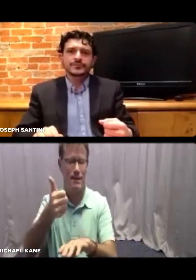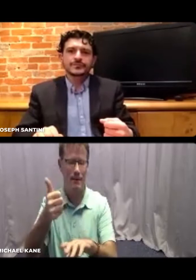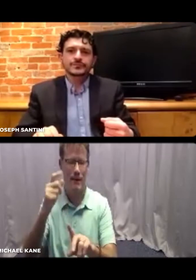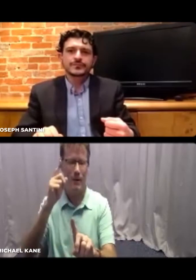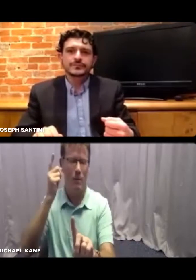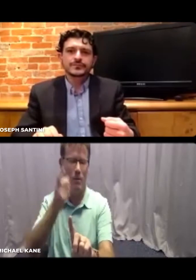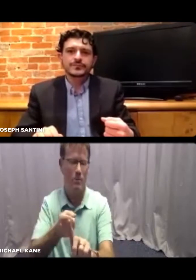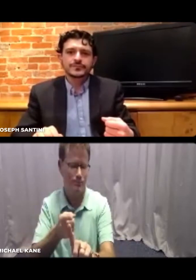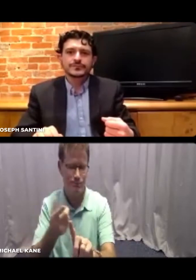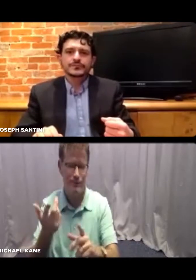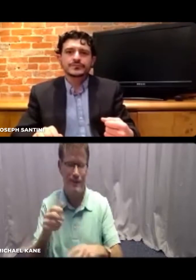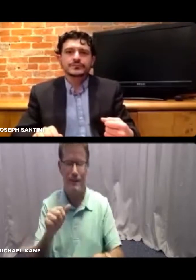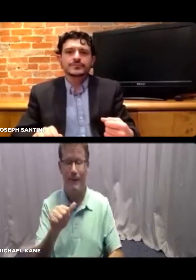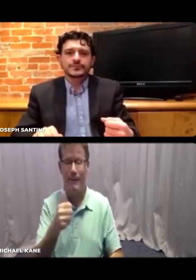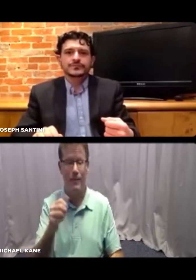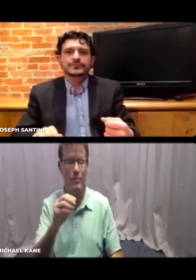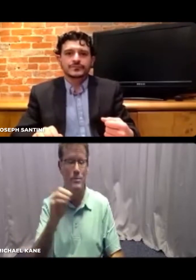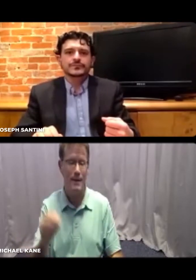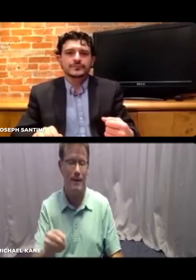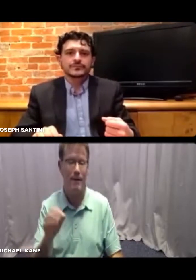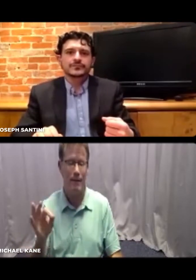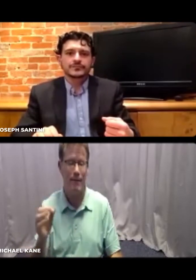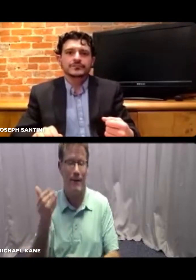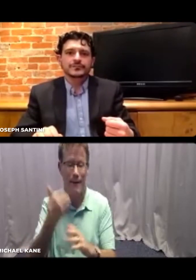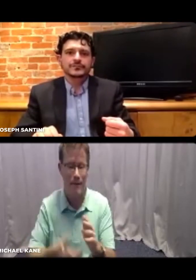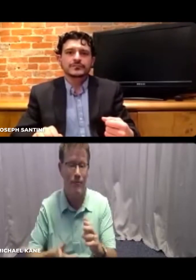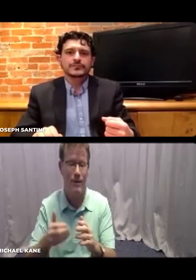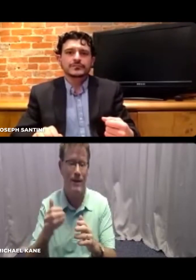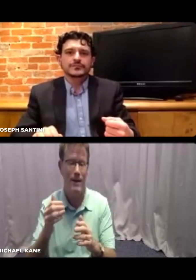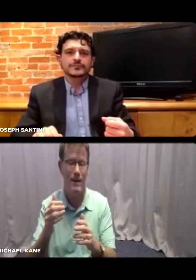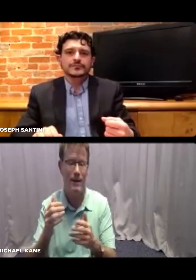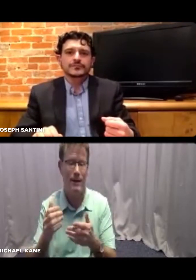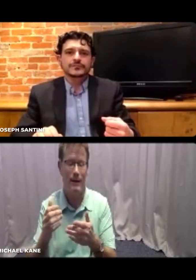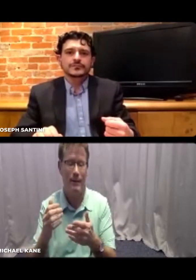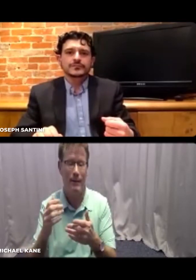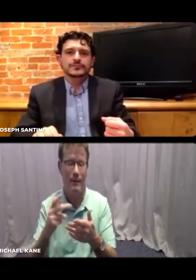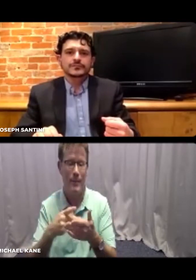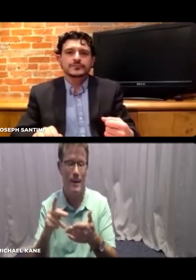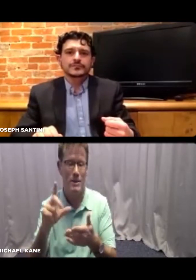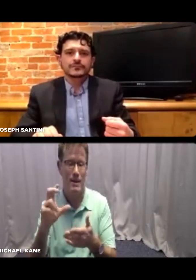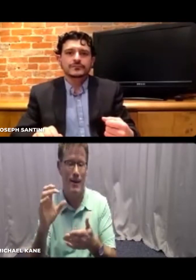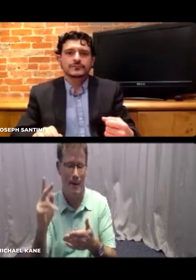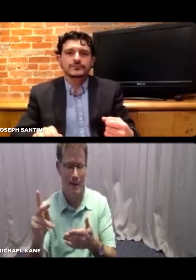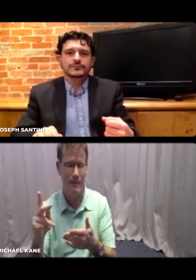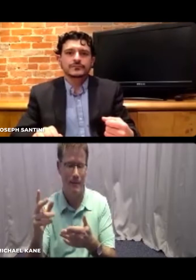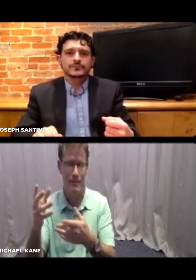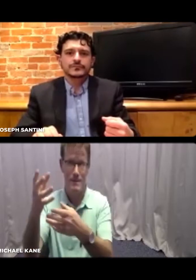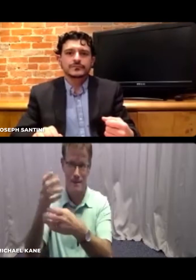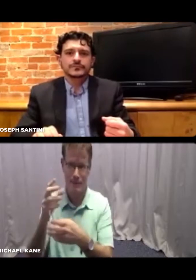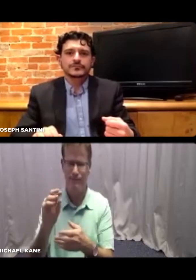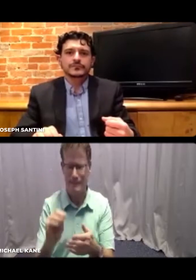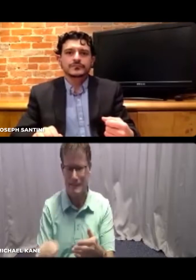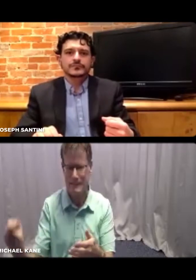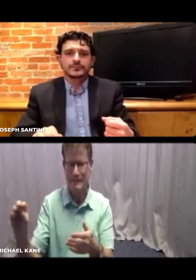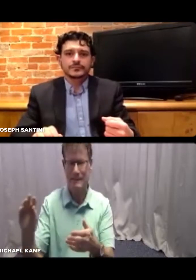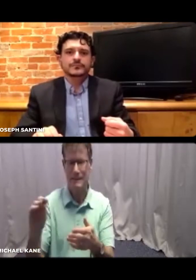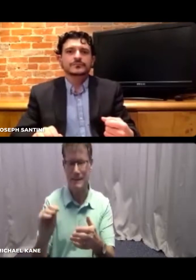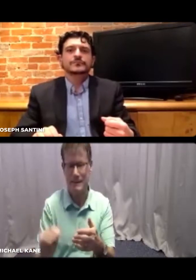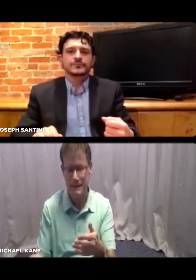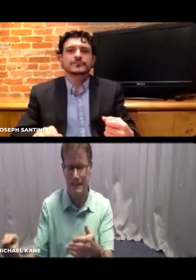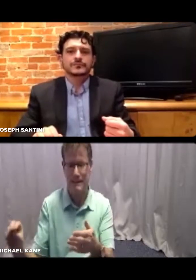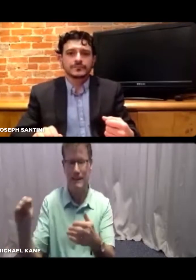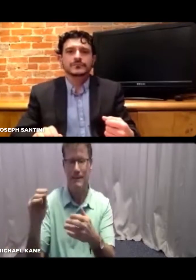goals, and making sure that 10% of every check that you receive, you put away and you store